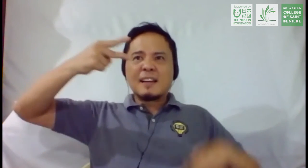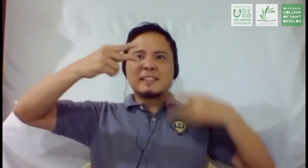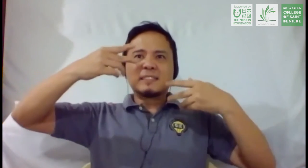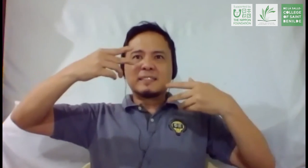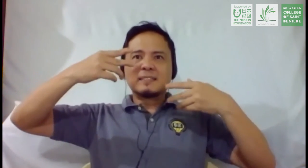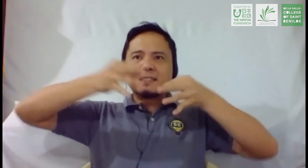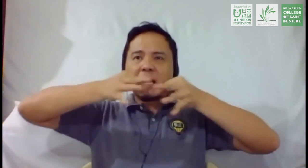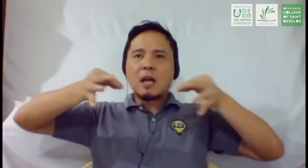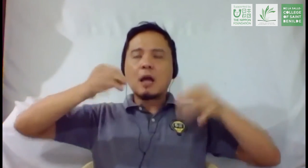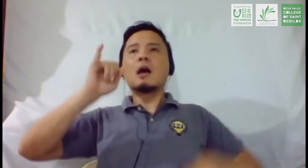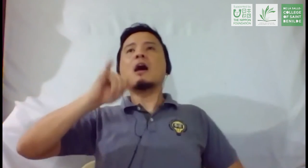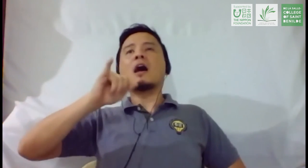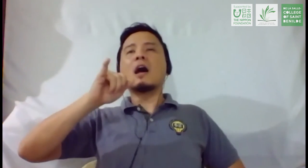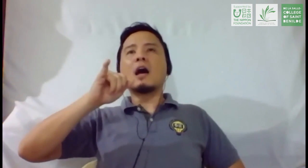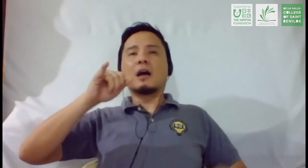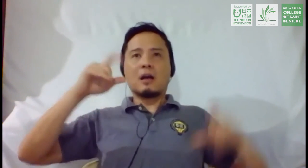sentence.